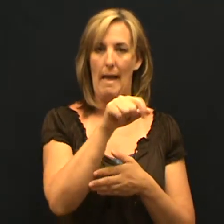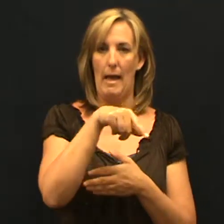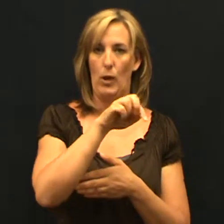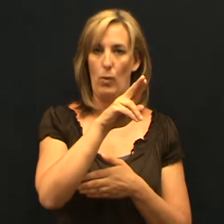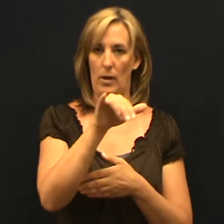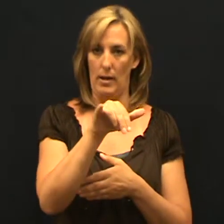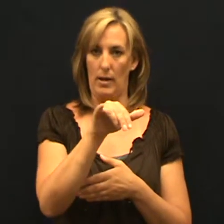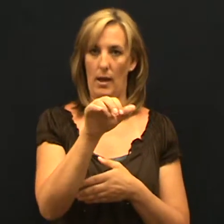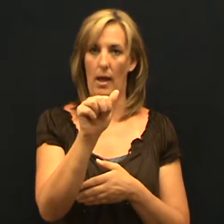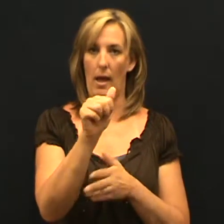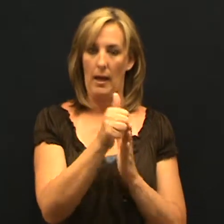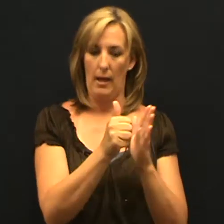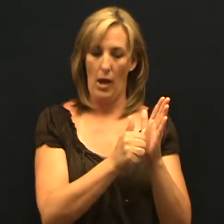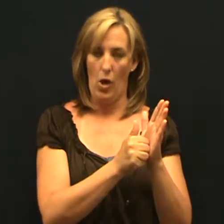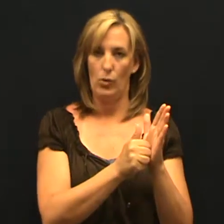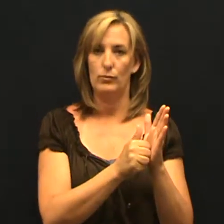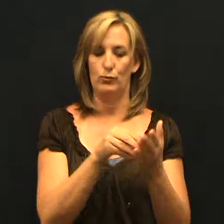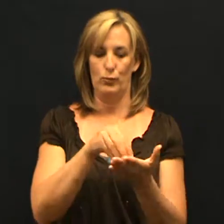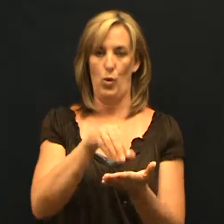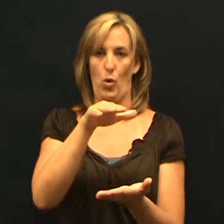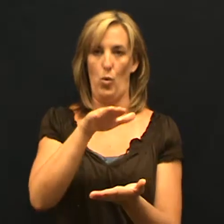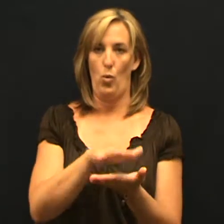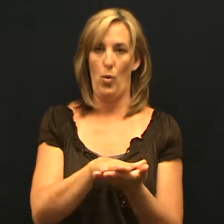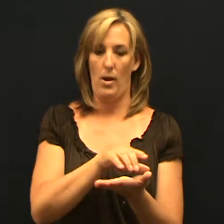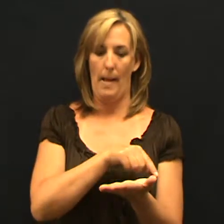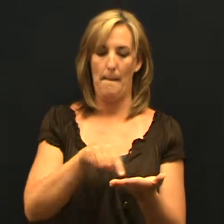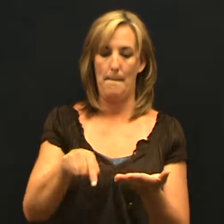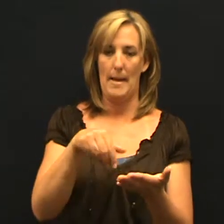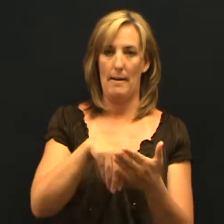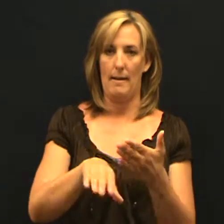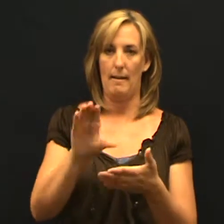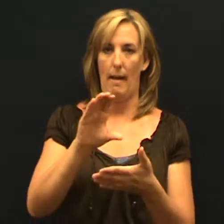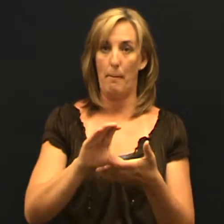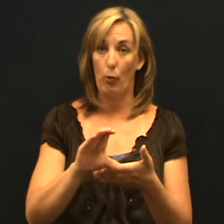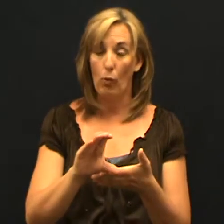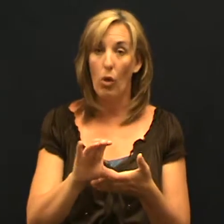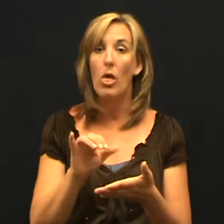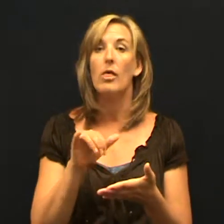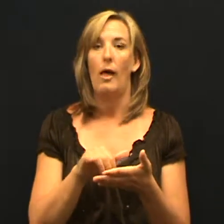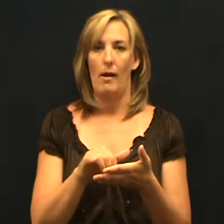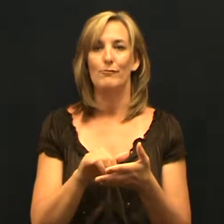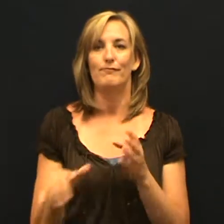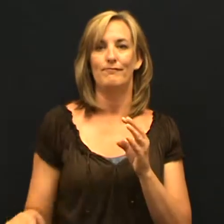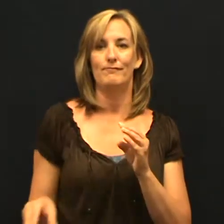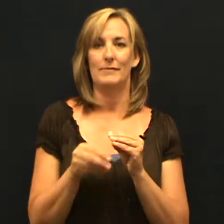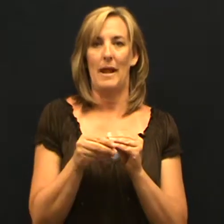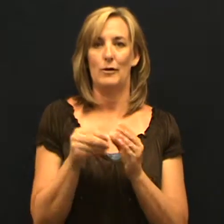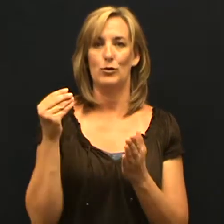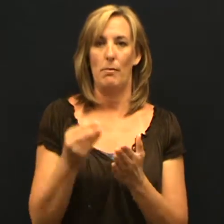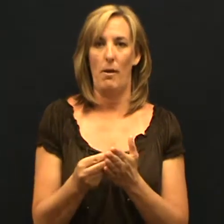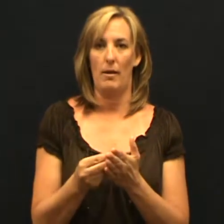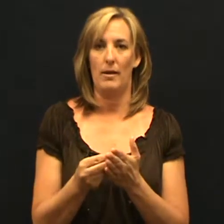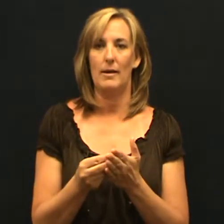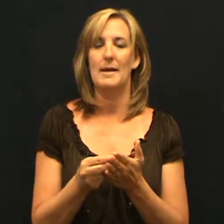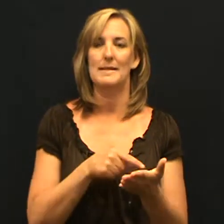the paid-in capital, that extra money we just made as additional paid-in capital. So